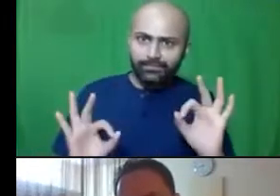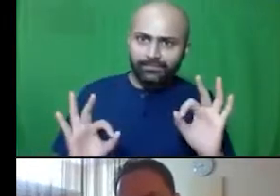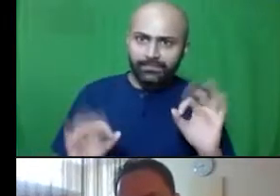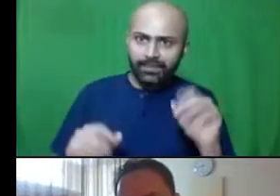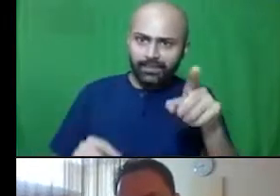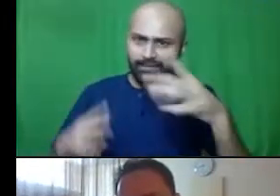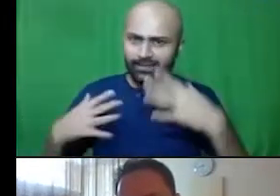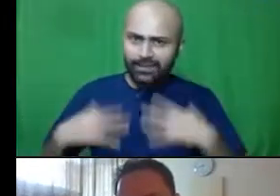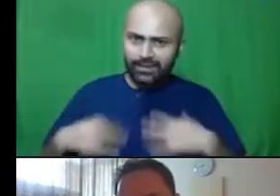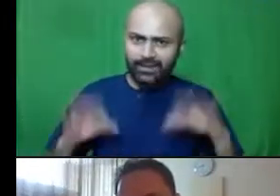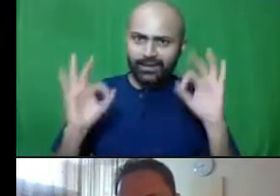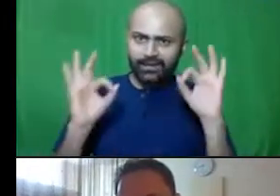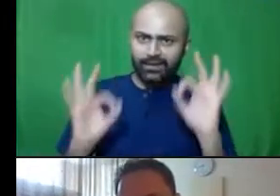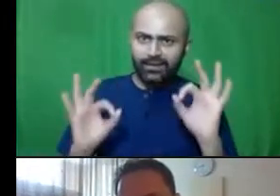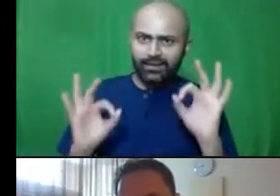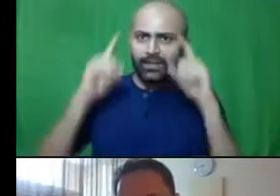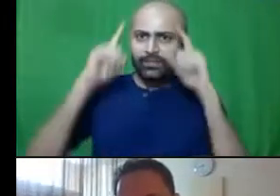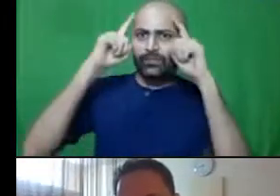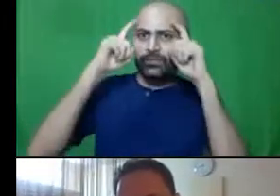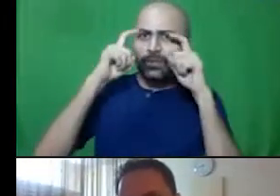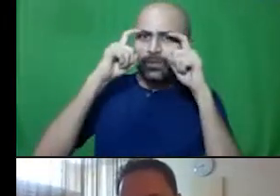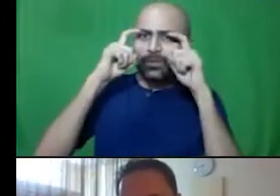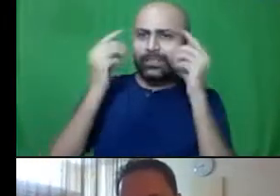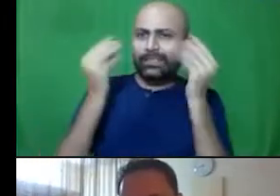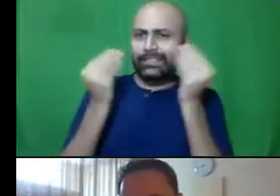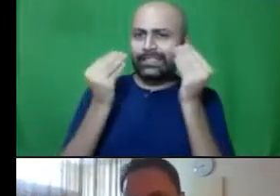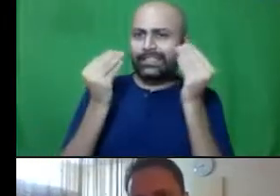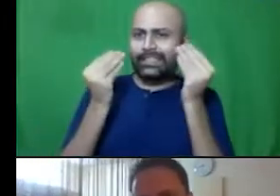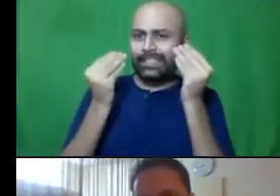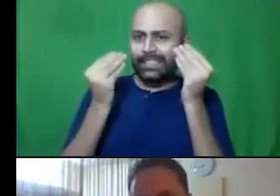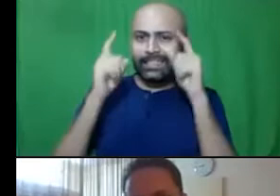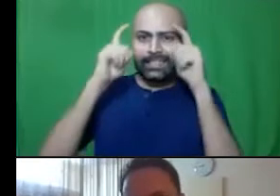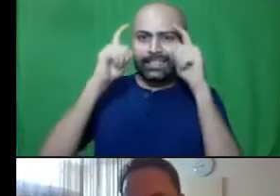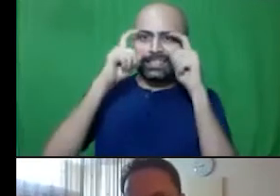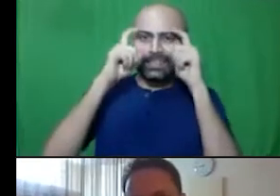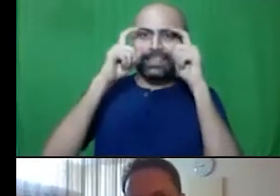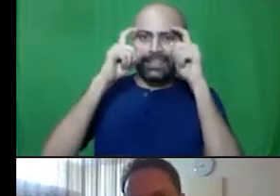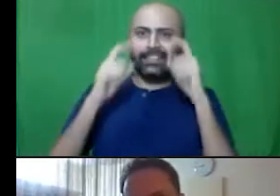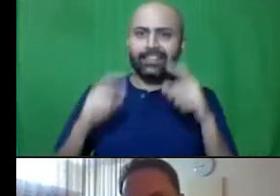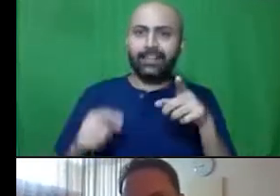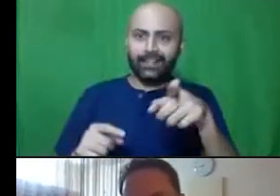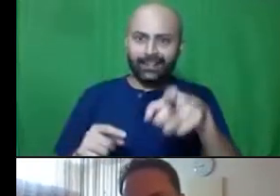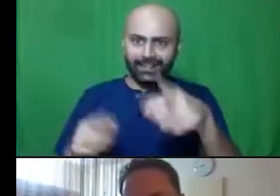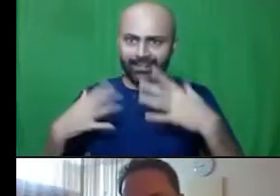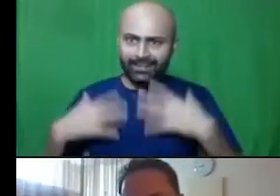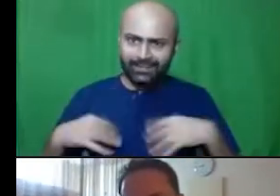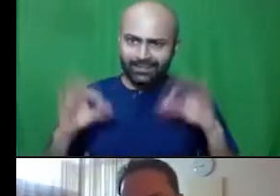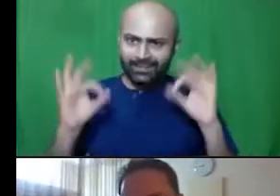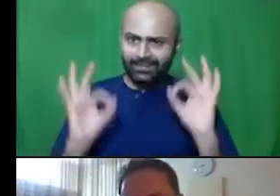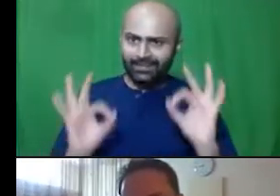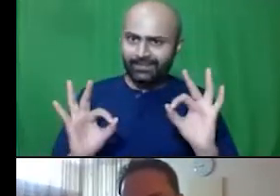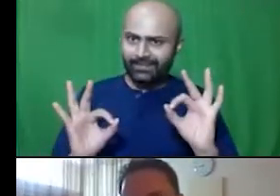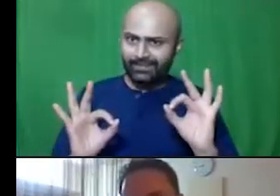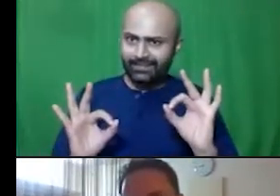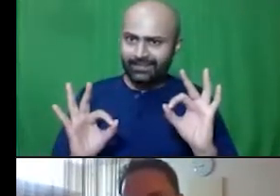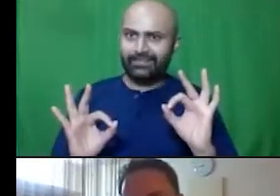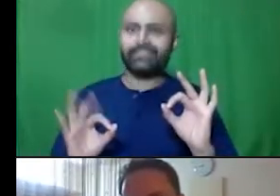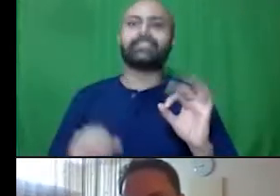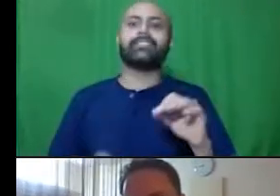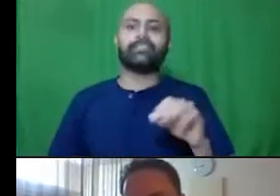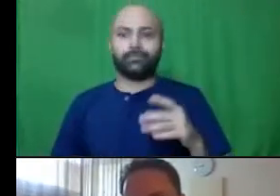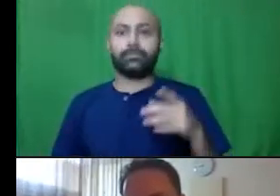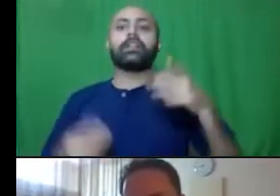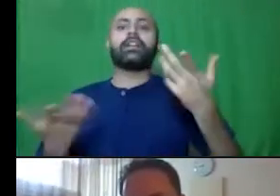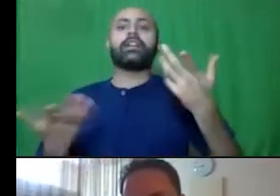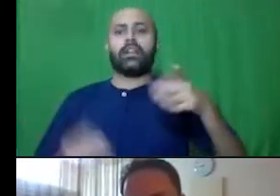not asking them correctly. So you have to be a little serious and you use your eyebrows and